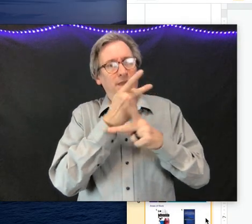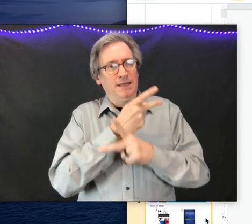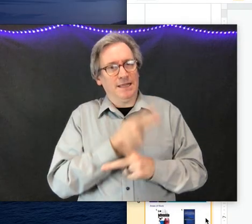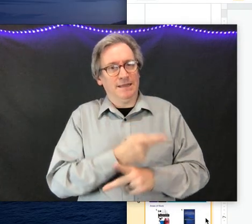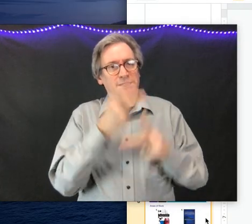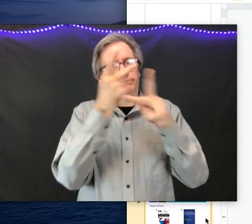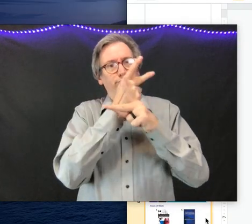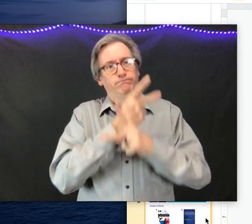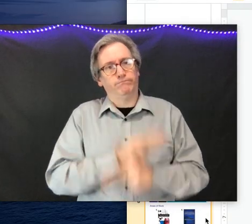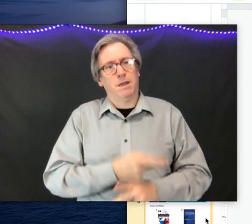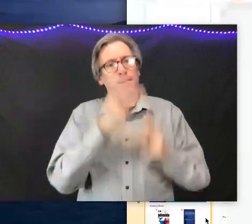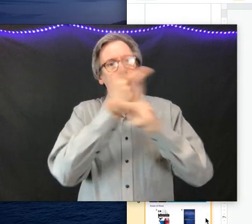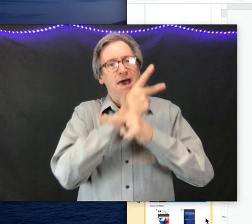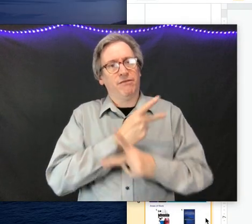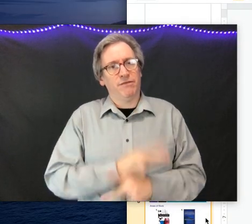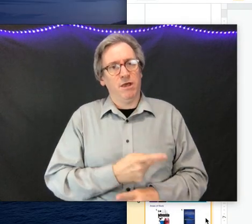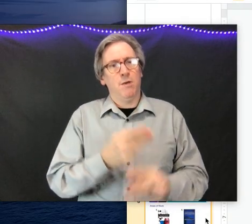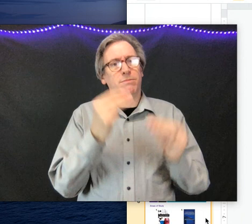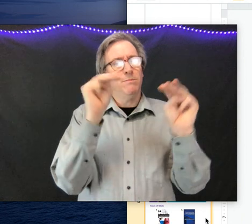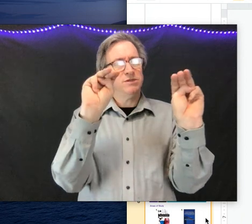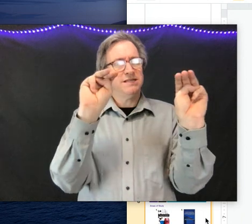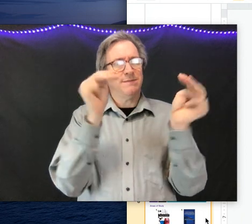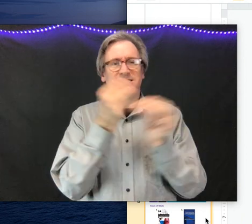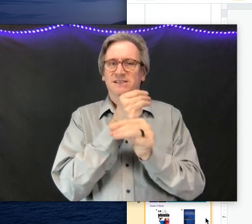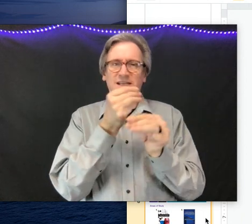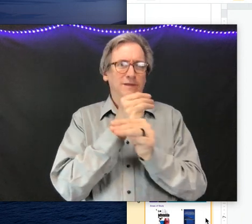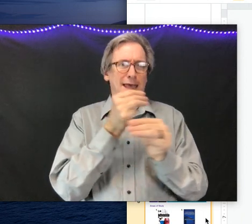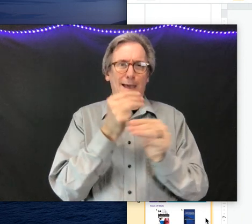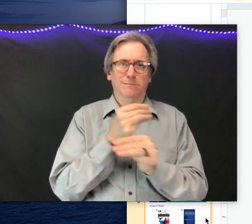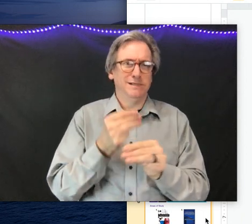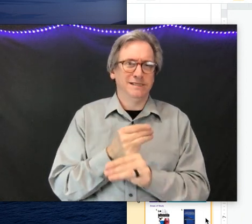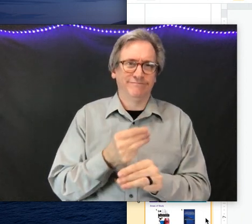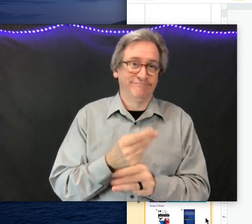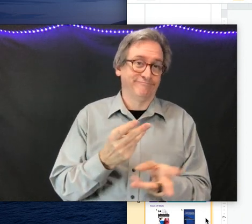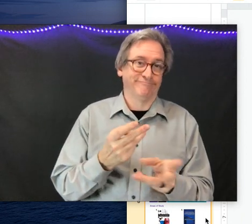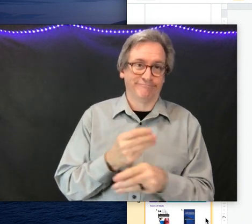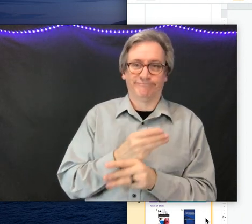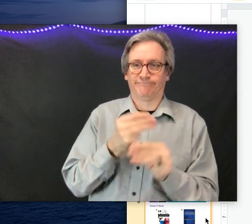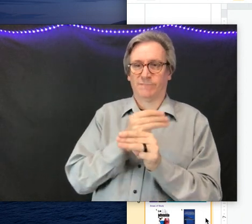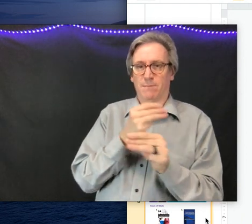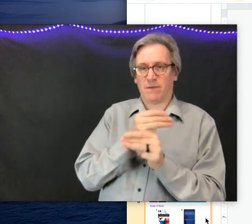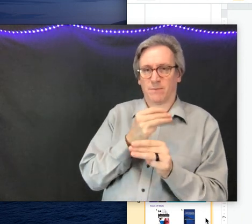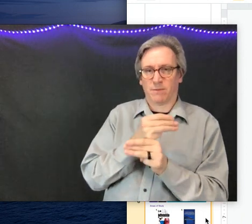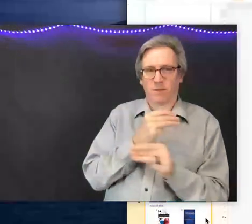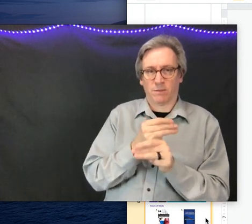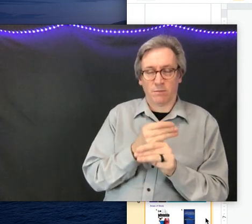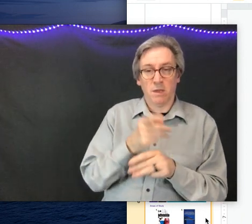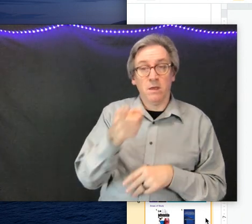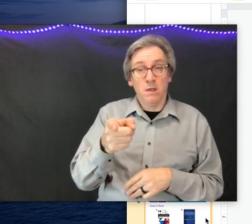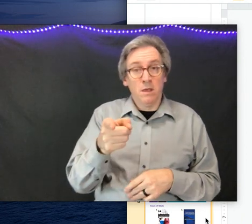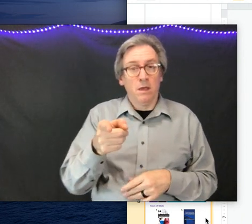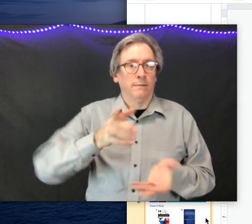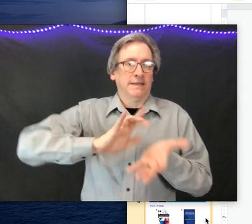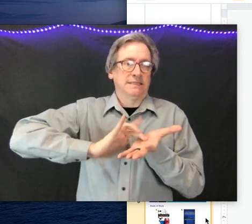math being like this, math, but most of the time I still see it with M's.